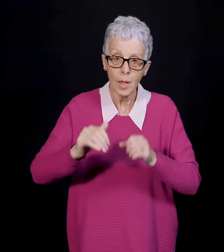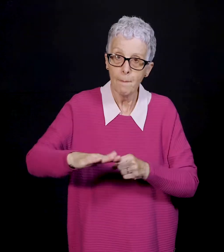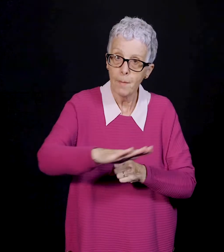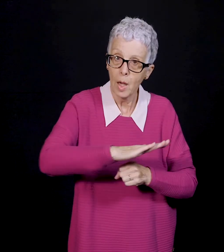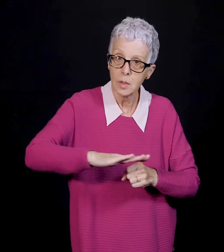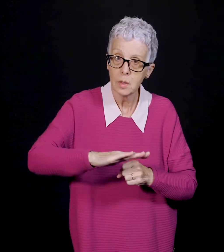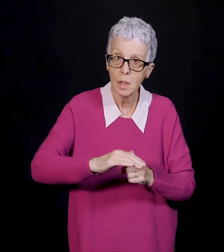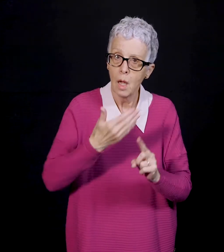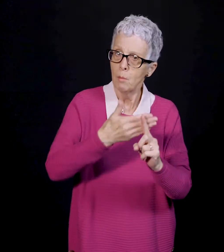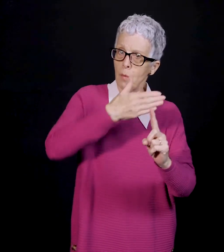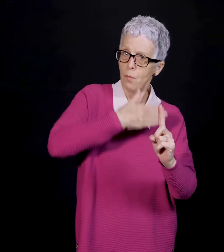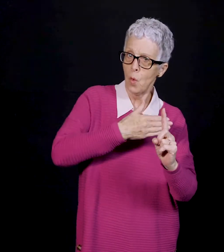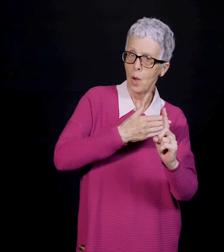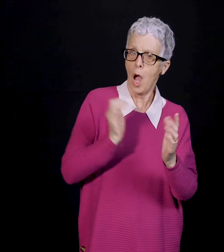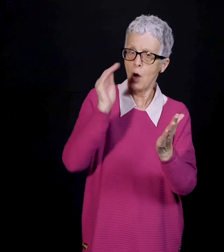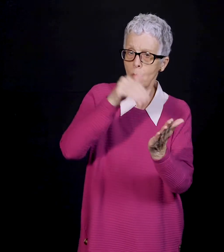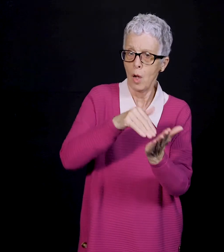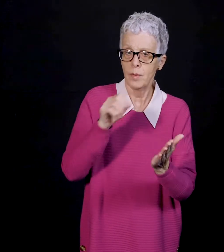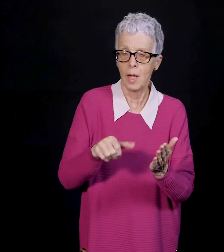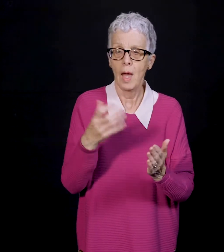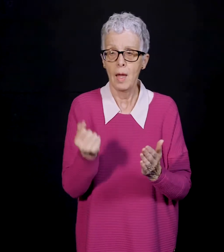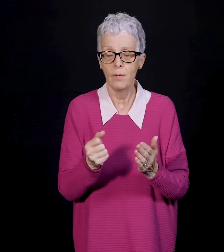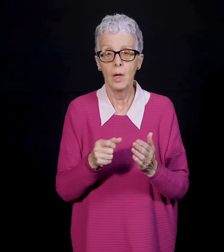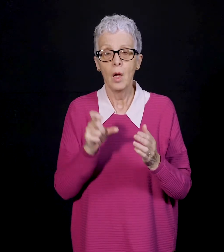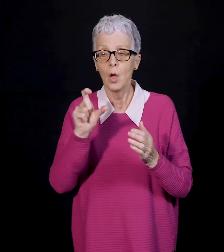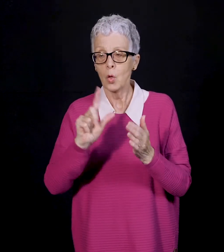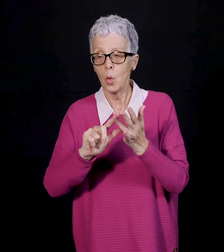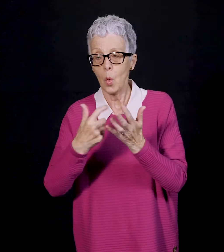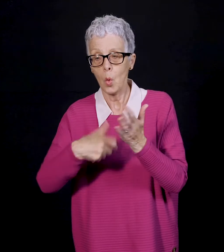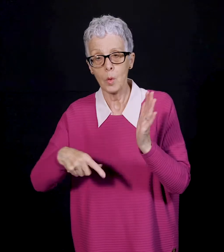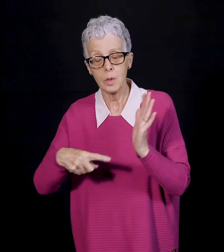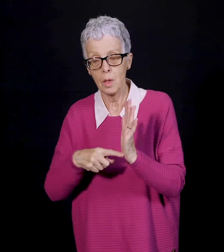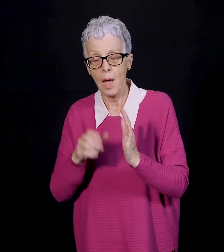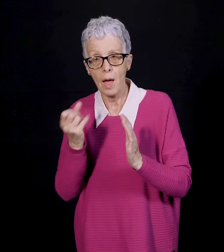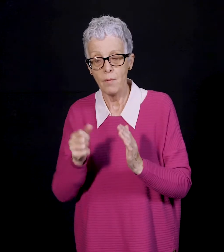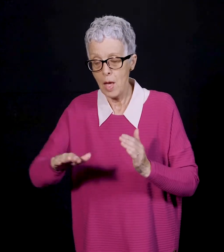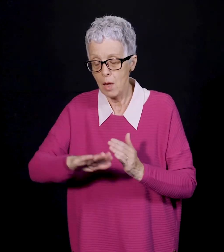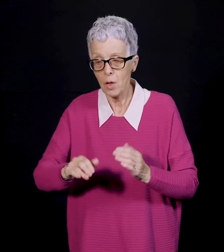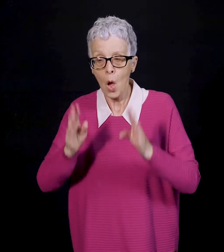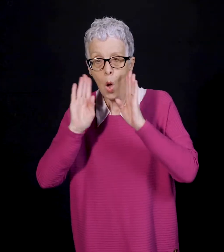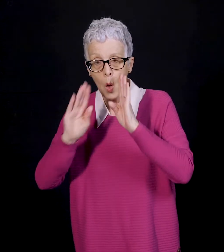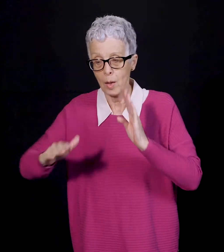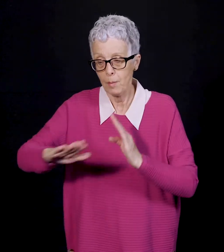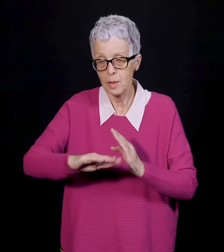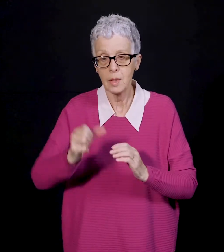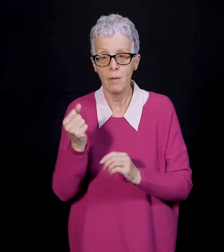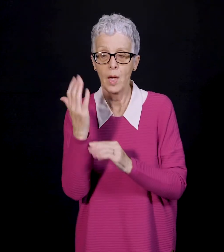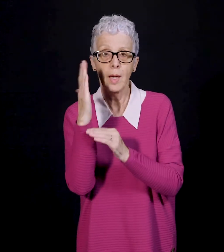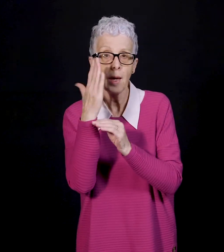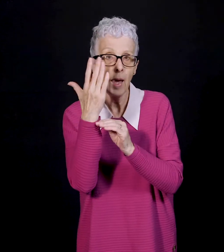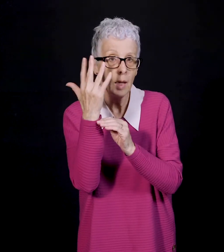before he got there, the tent of meeting had an outer court. It then had a place called the holy place. In there was like a candlestick. There was a